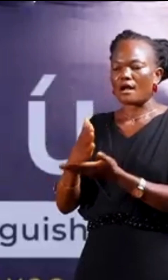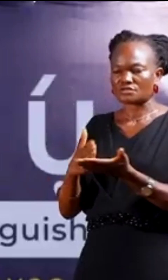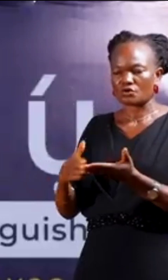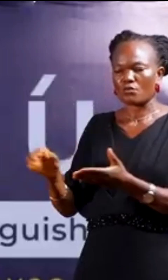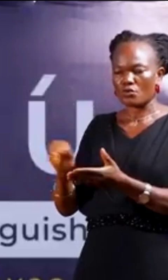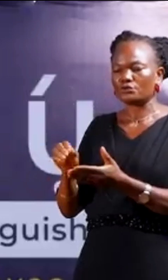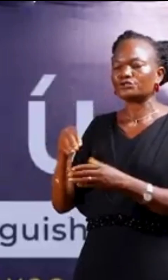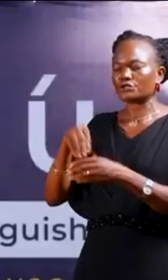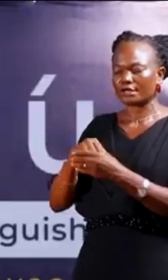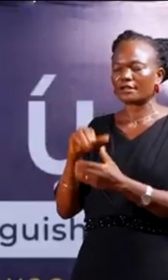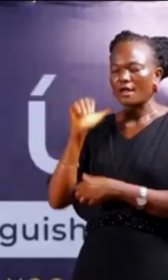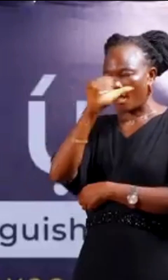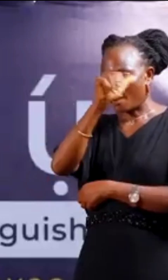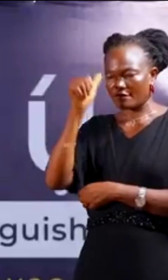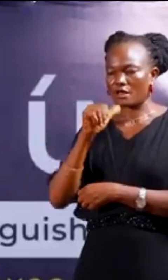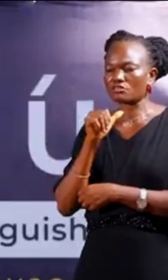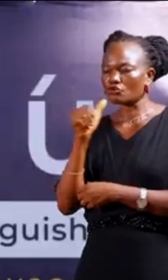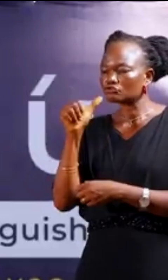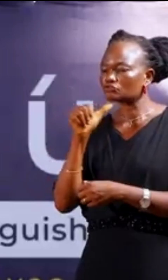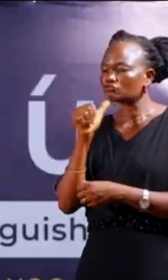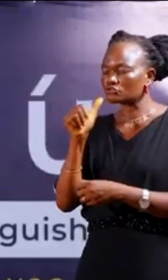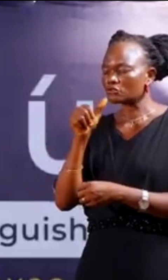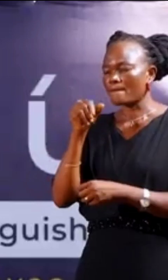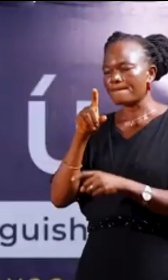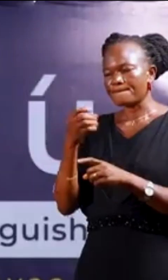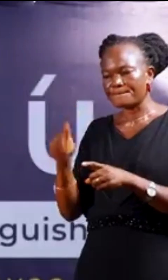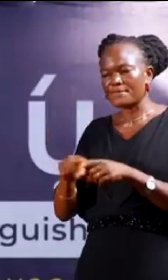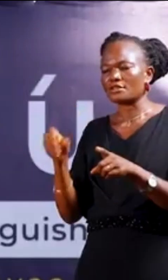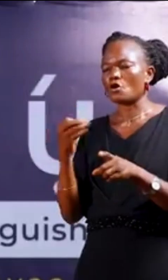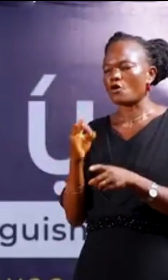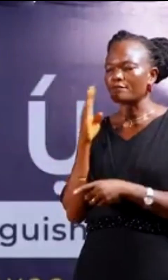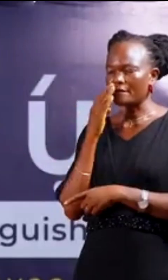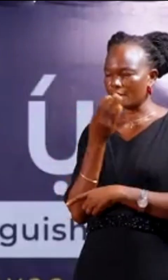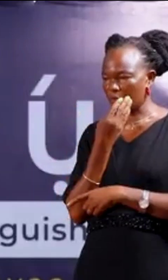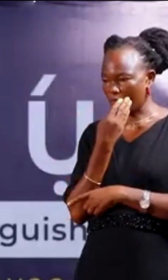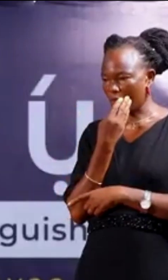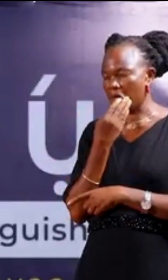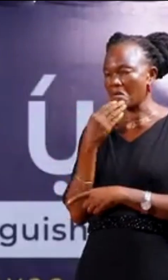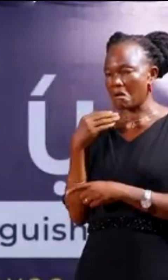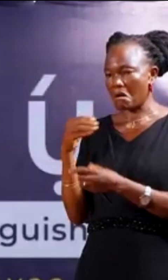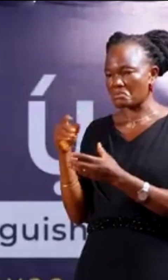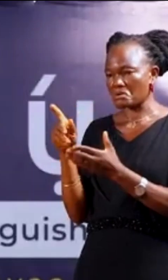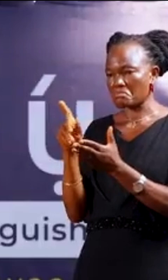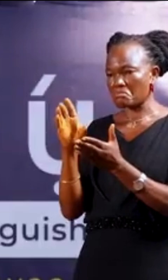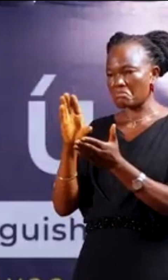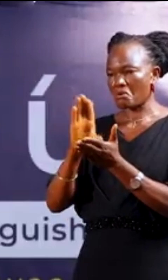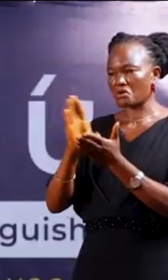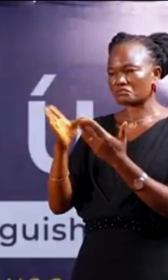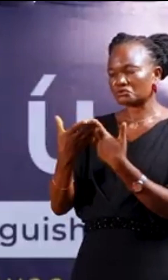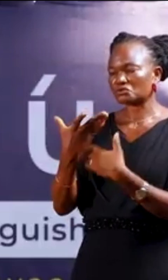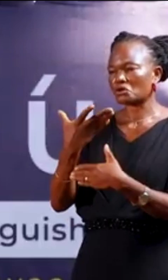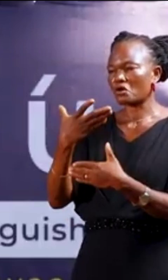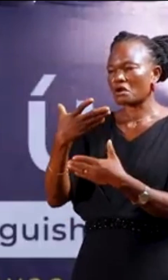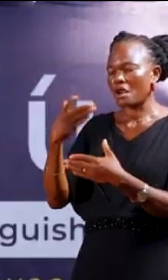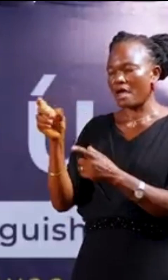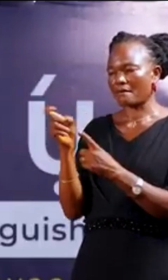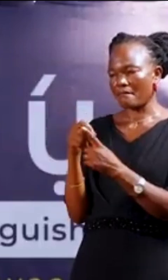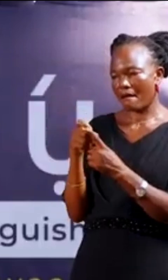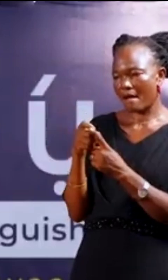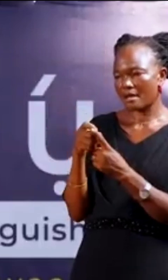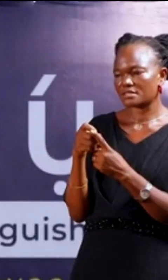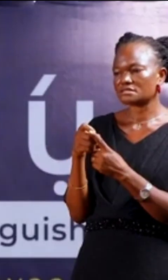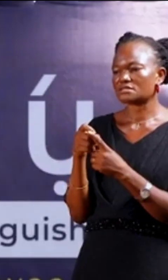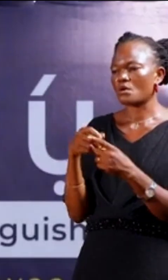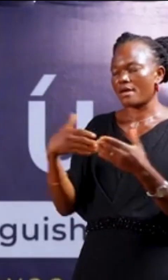origin in Africa. Not just, the Igbo, but the ideas about cultivation of things like rice